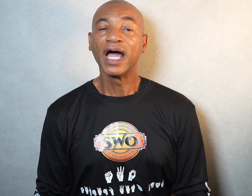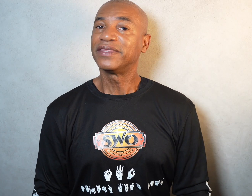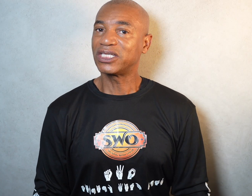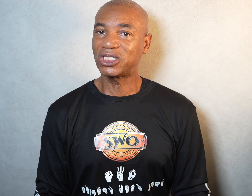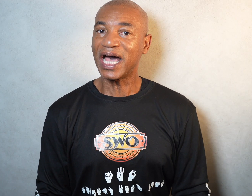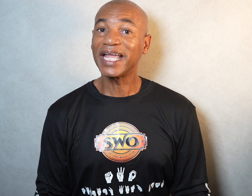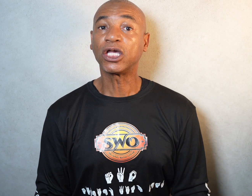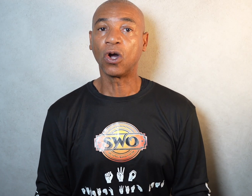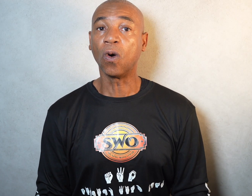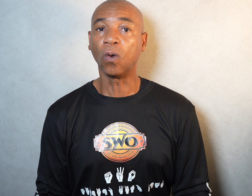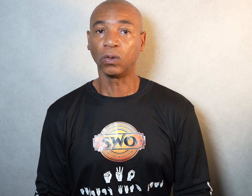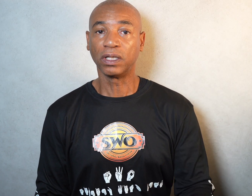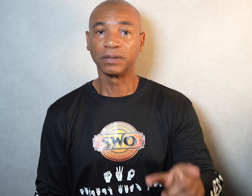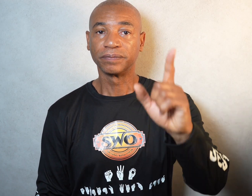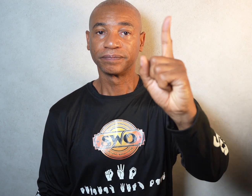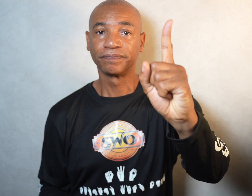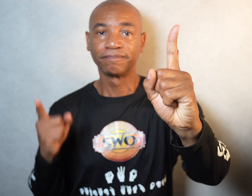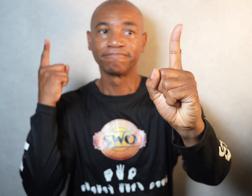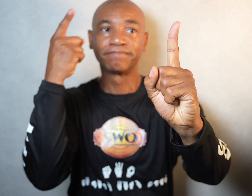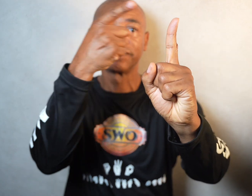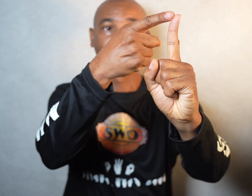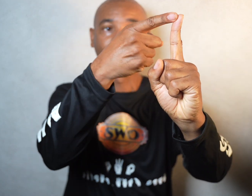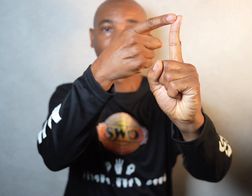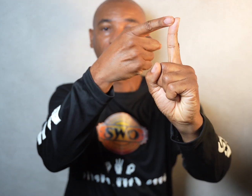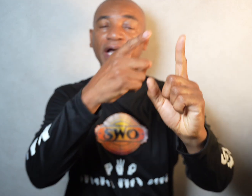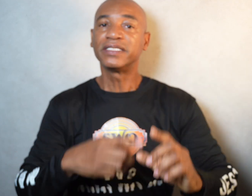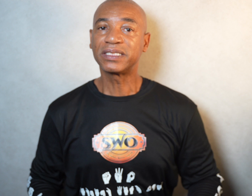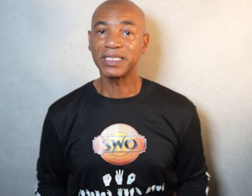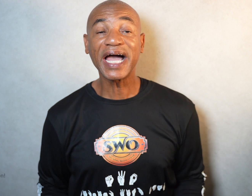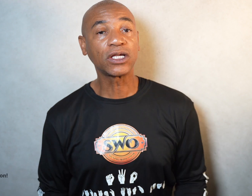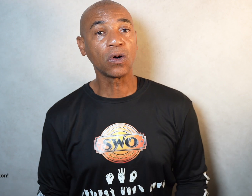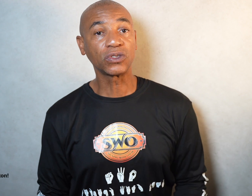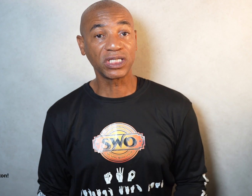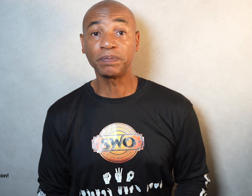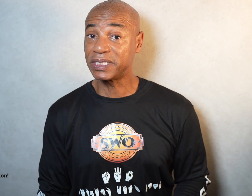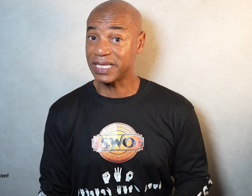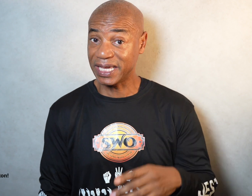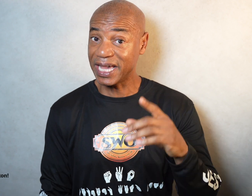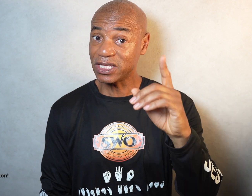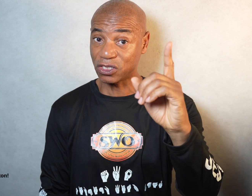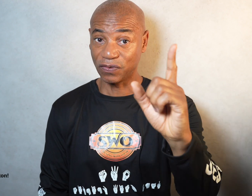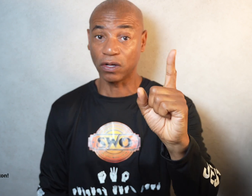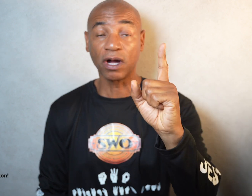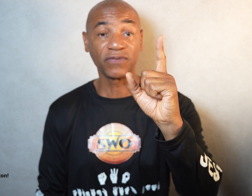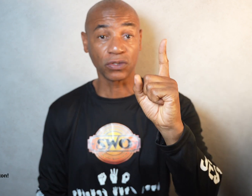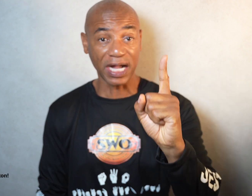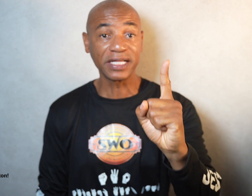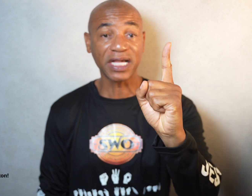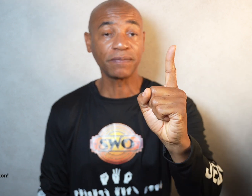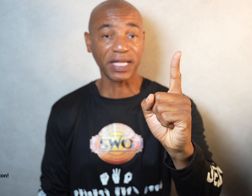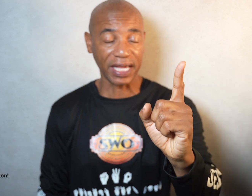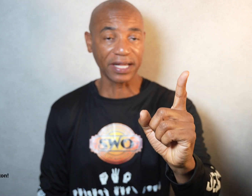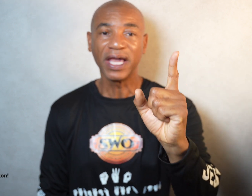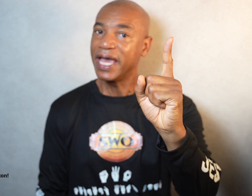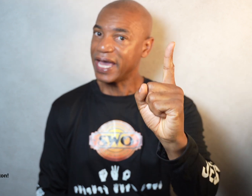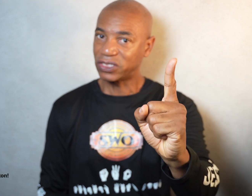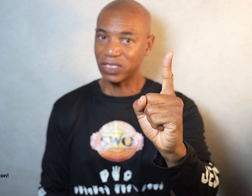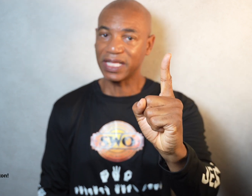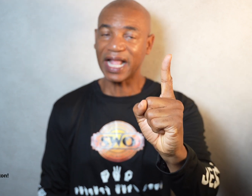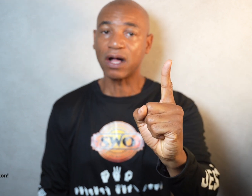The sign goal. To sign goal, simply take the index finger of your non-dominant hand, extend it out